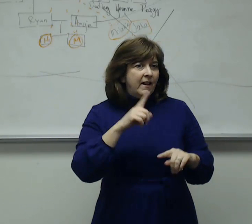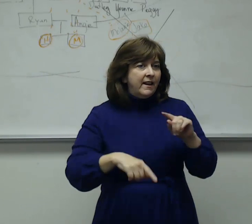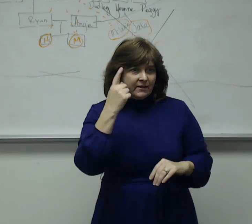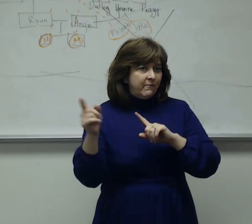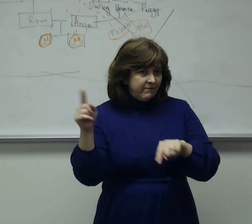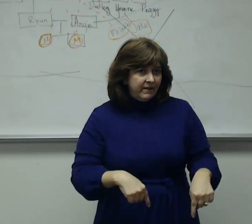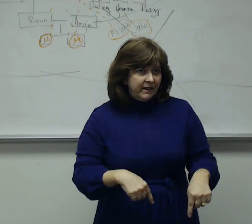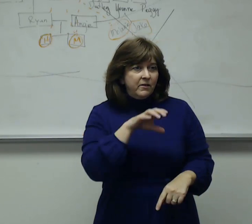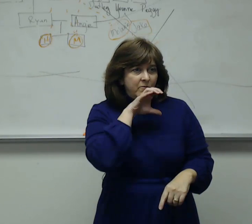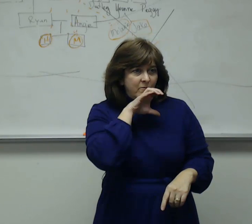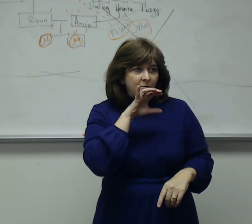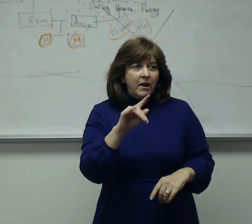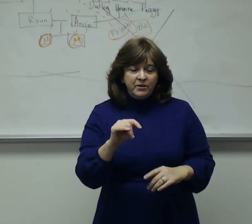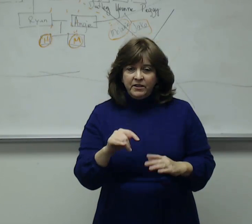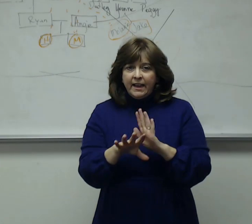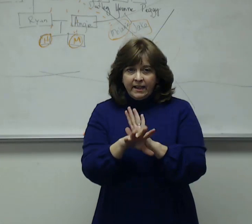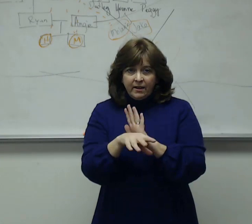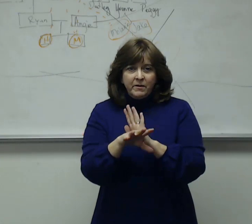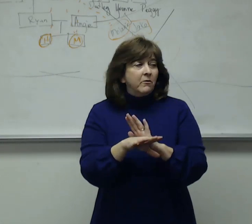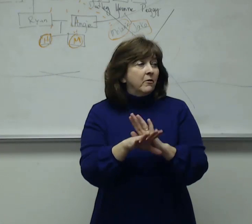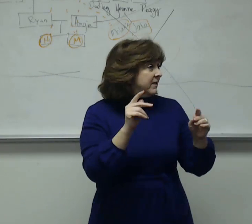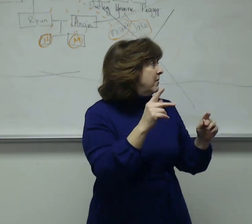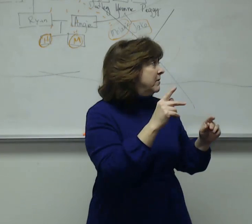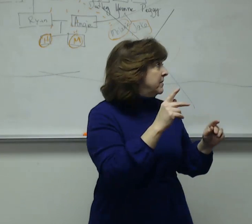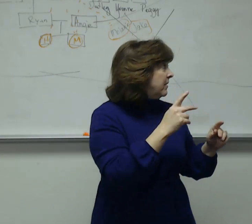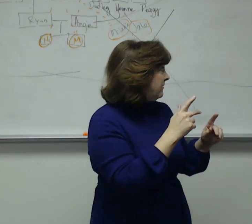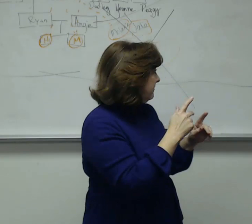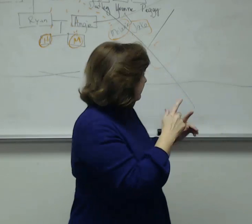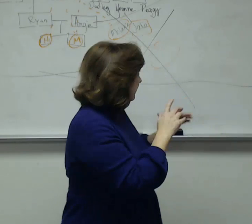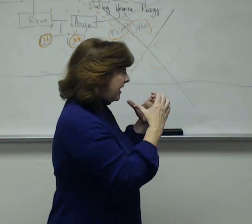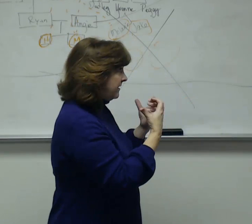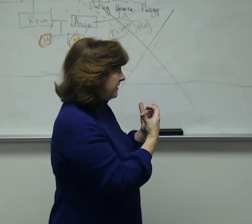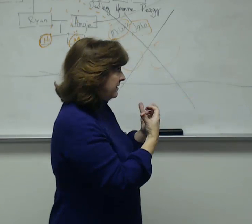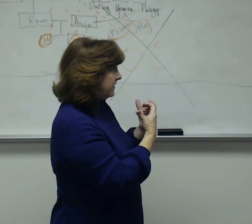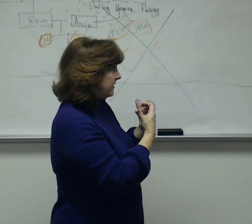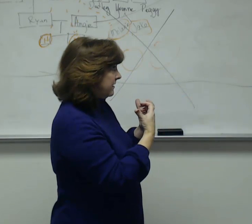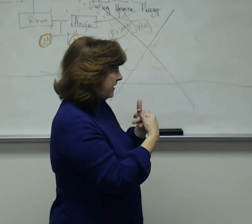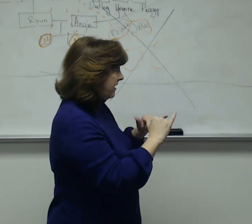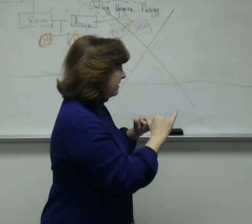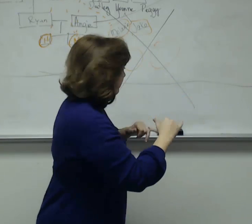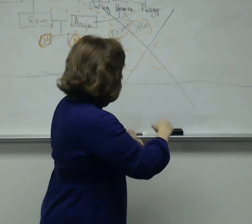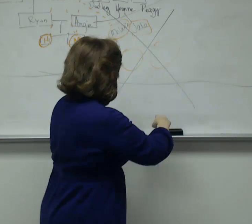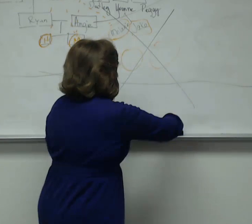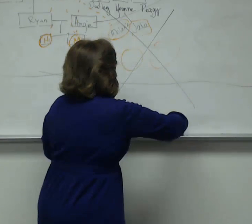fine. And you can watch it. Yeah, it'll be recorded. So class? Yeah?